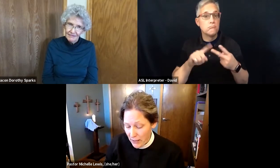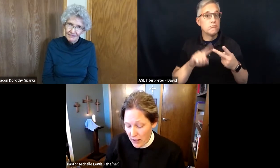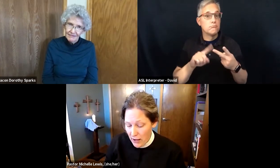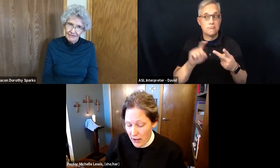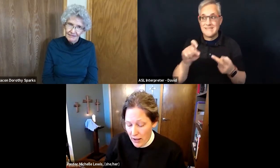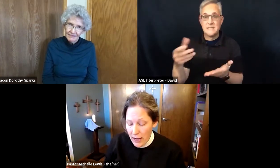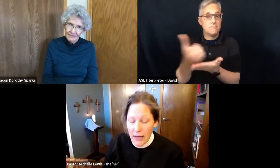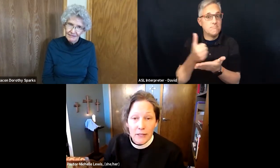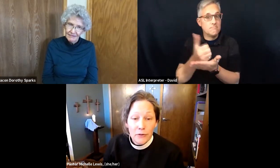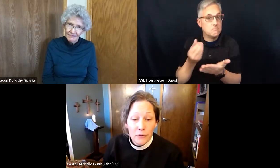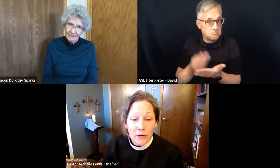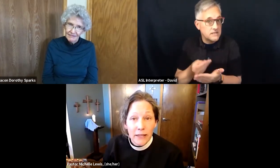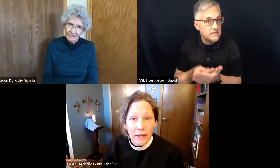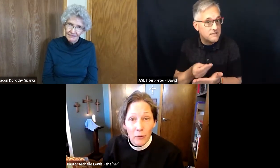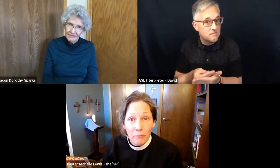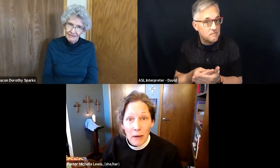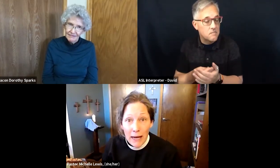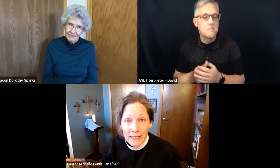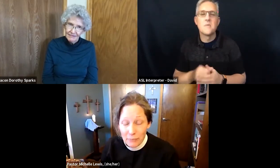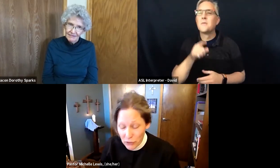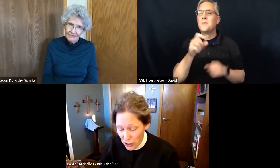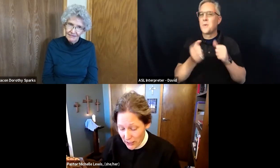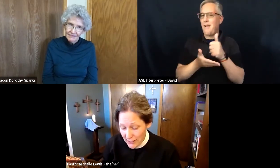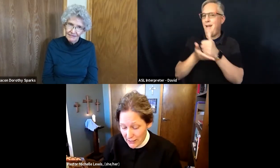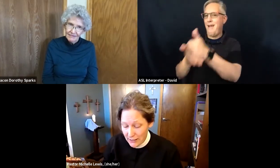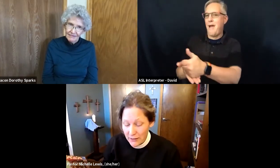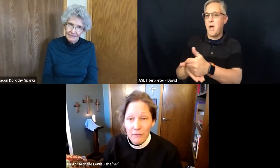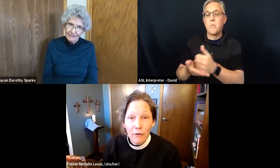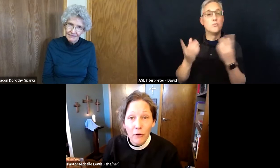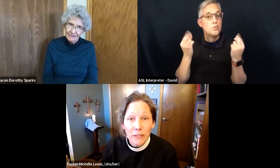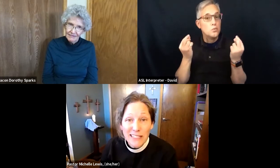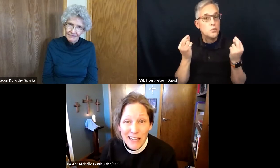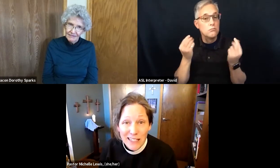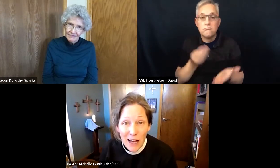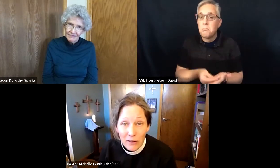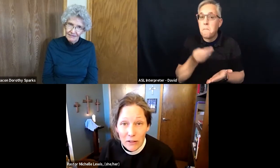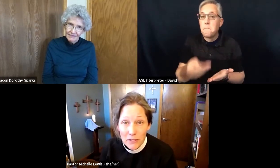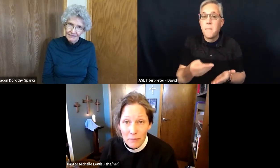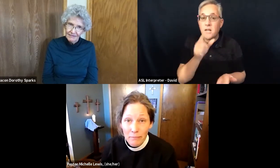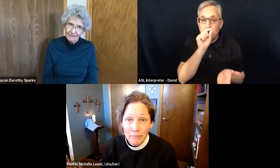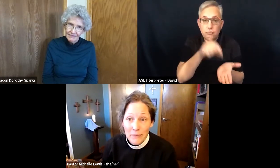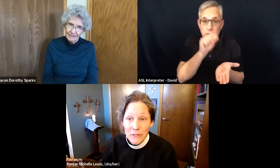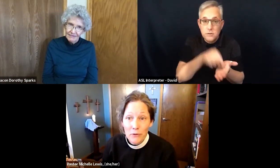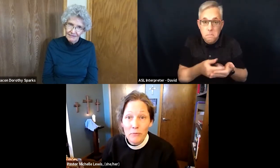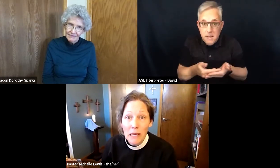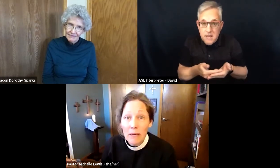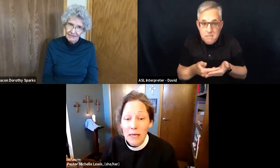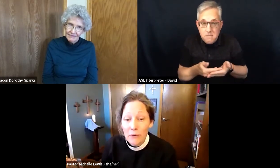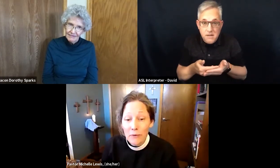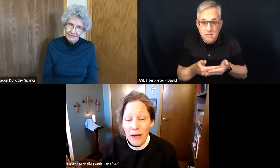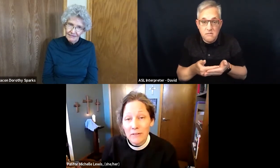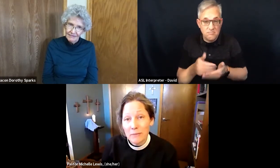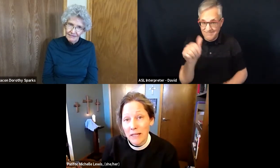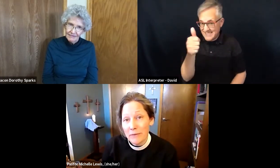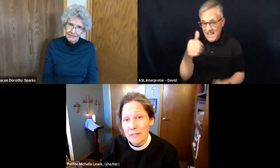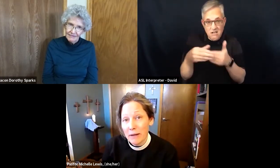income, and you can help buy some chicks for only $10. So maybe